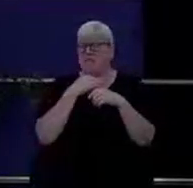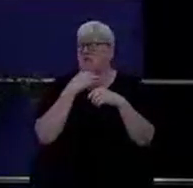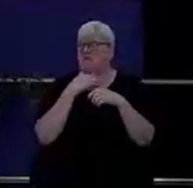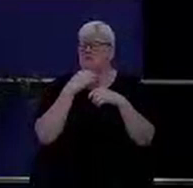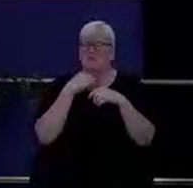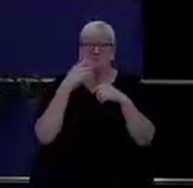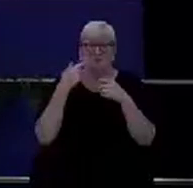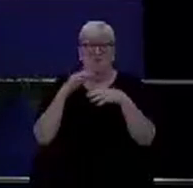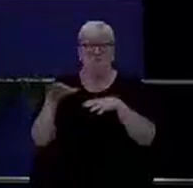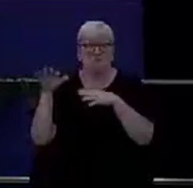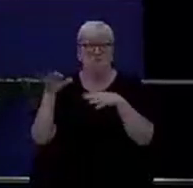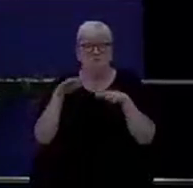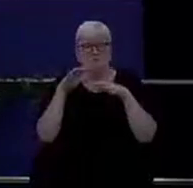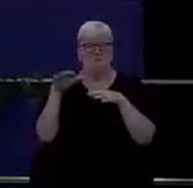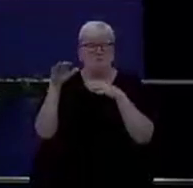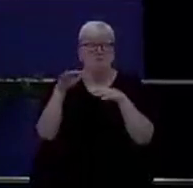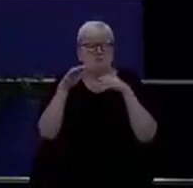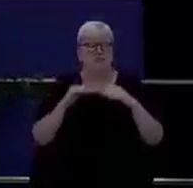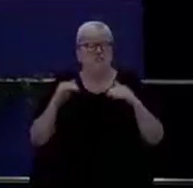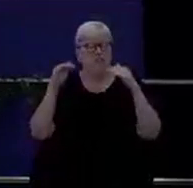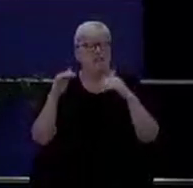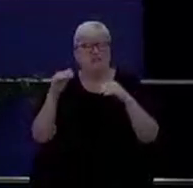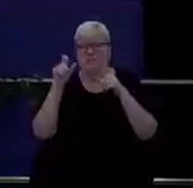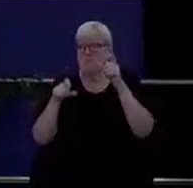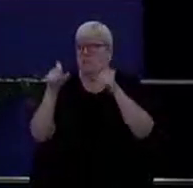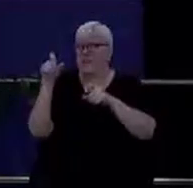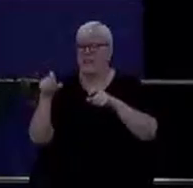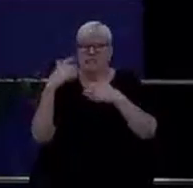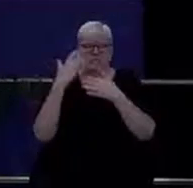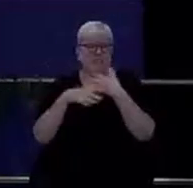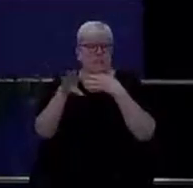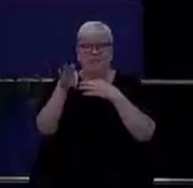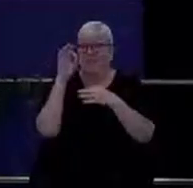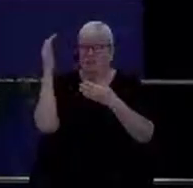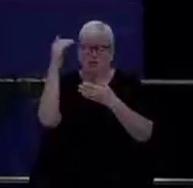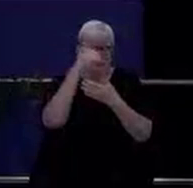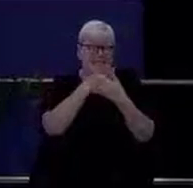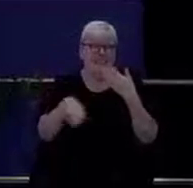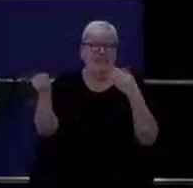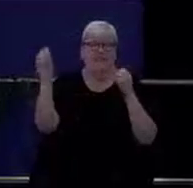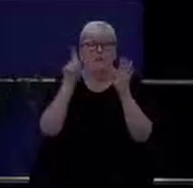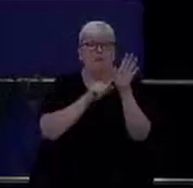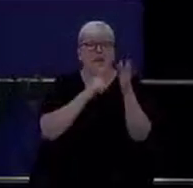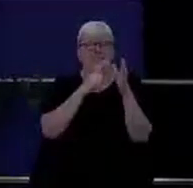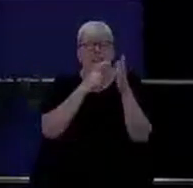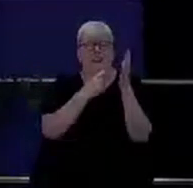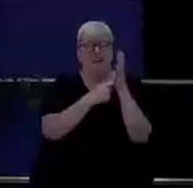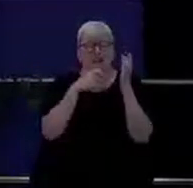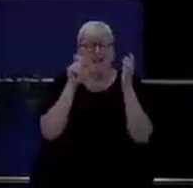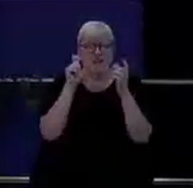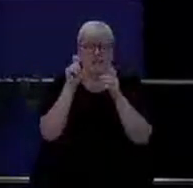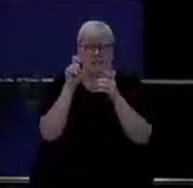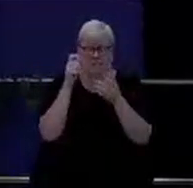in the floodwater, all those beings who had not been selected to be saved by the ark. Perhaps he